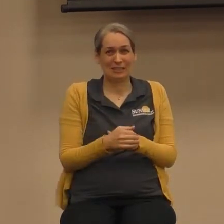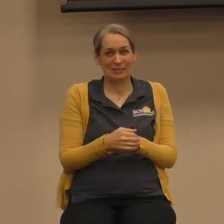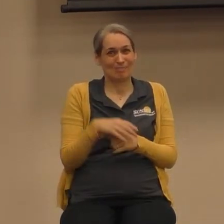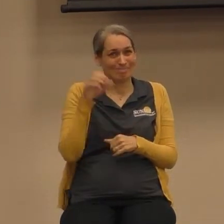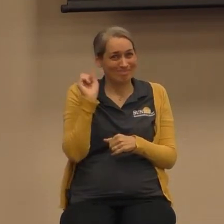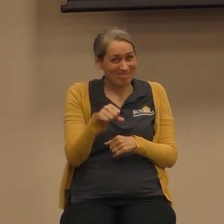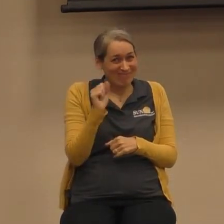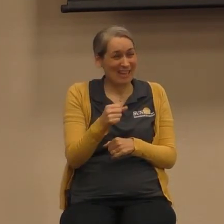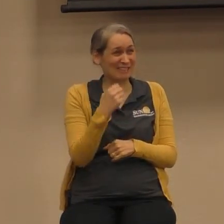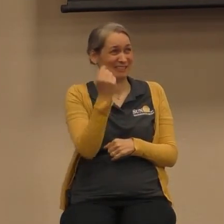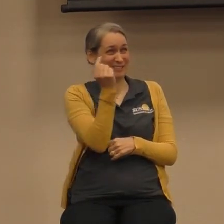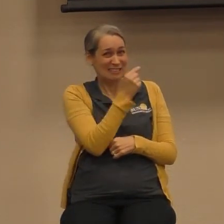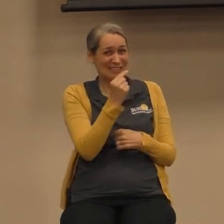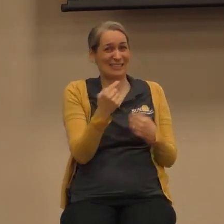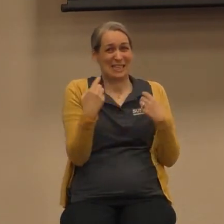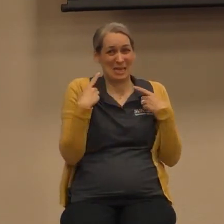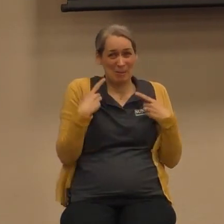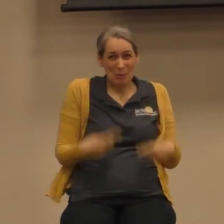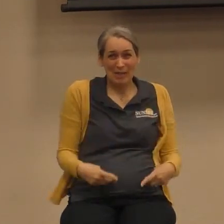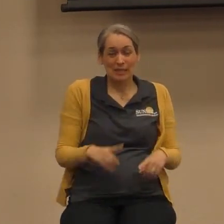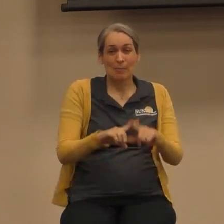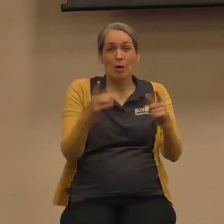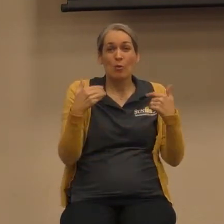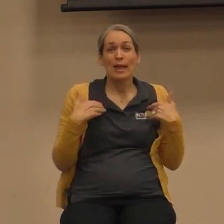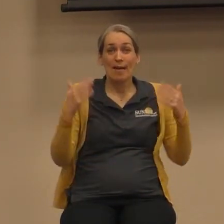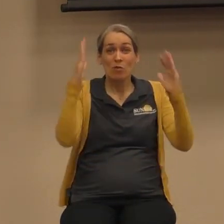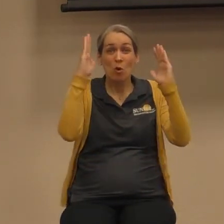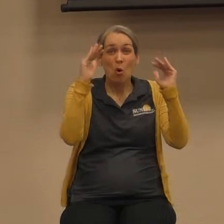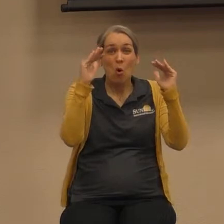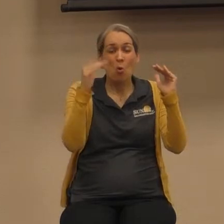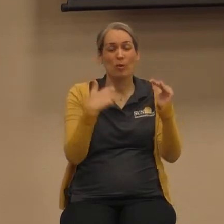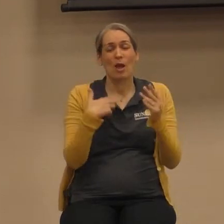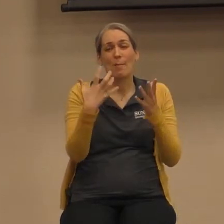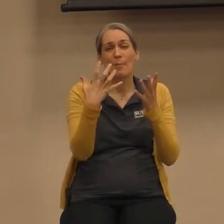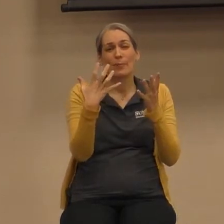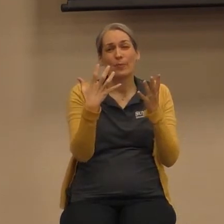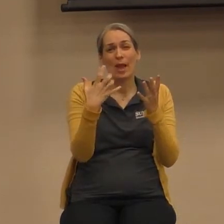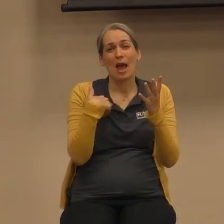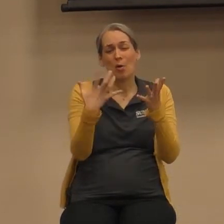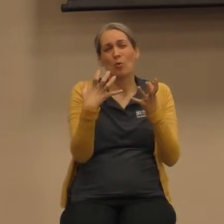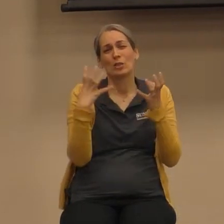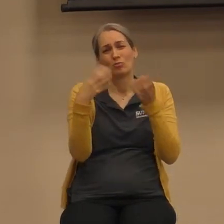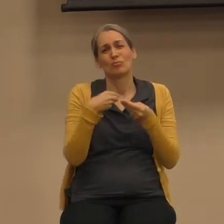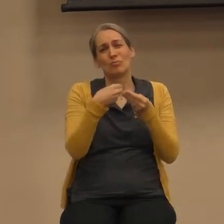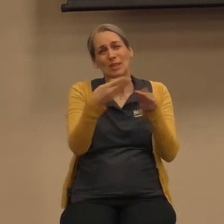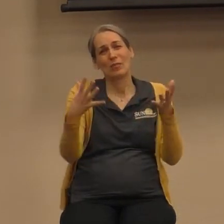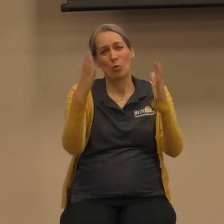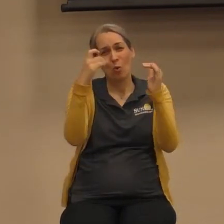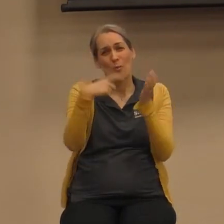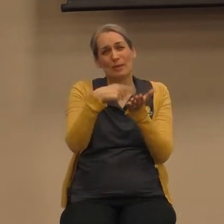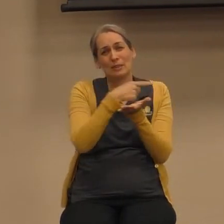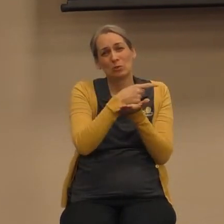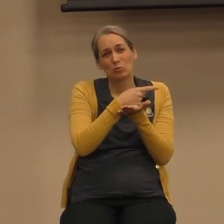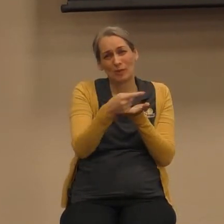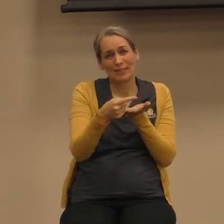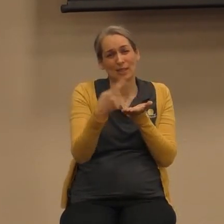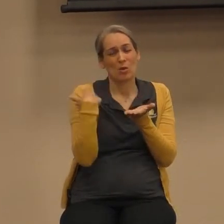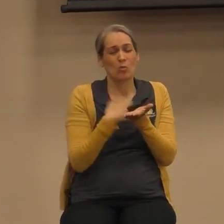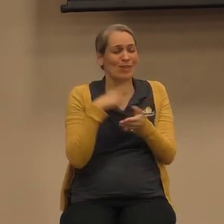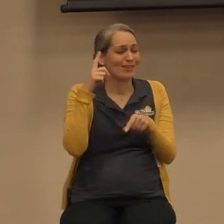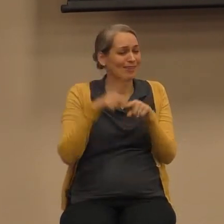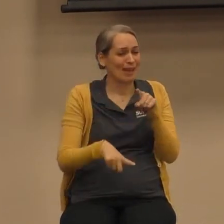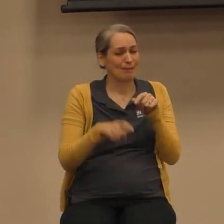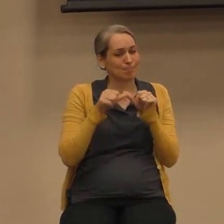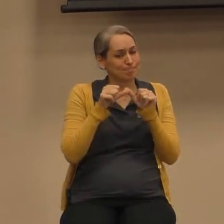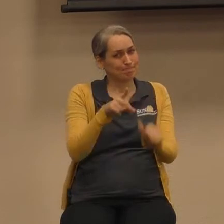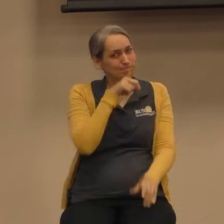Yes, it's depressing. There is hope. And that's what I'm hoping to give us throughout the rest of this week. We cannot remain silent